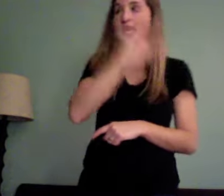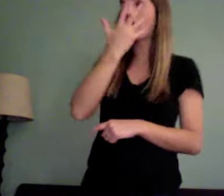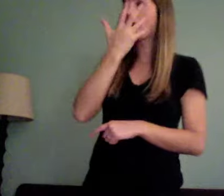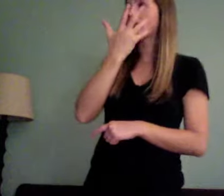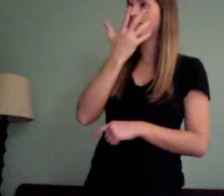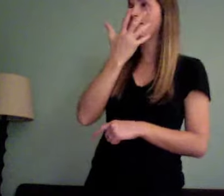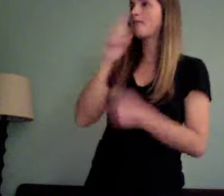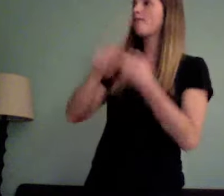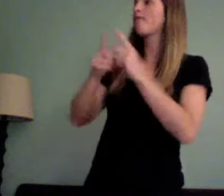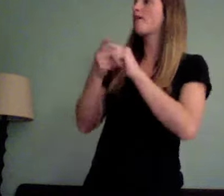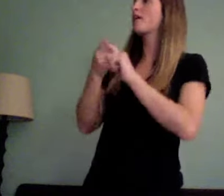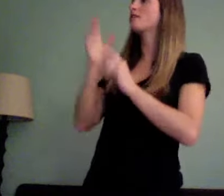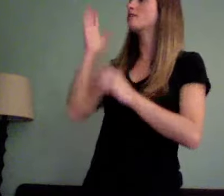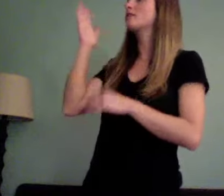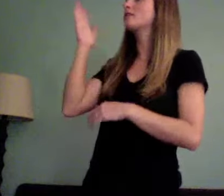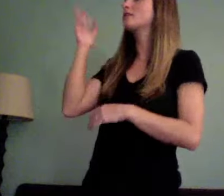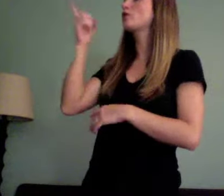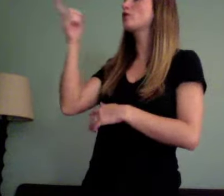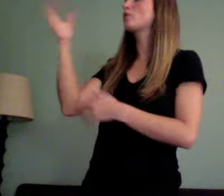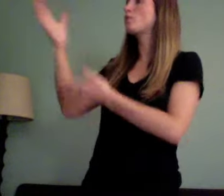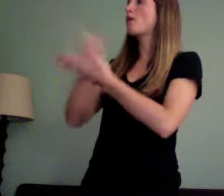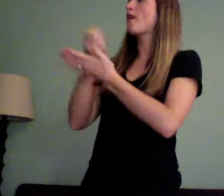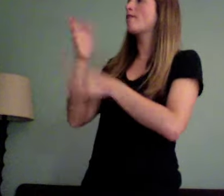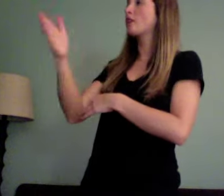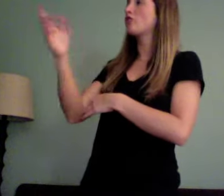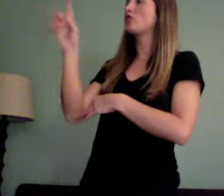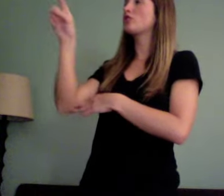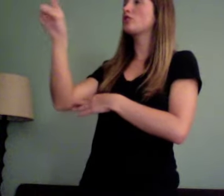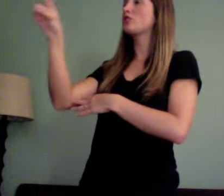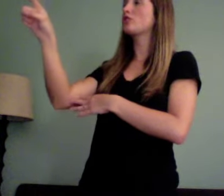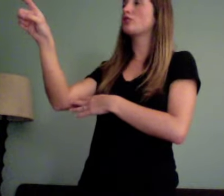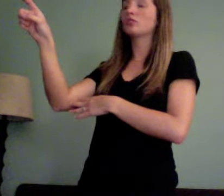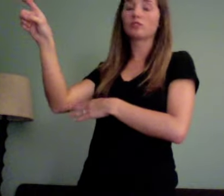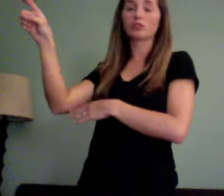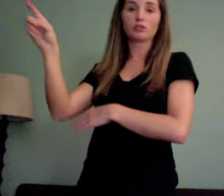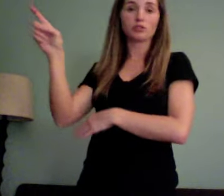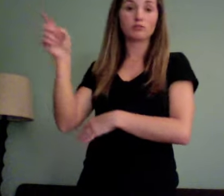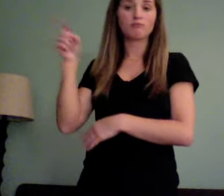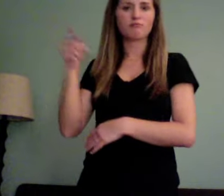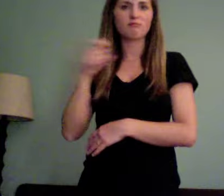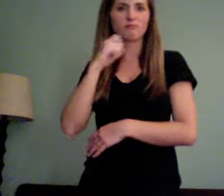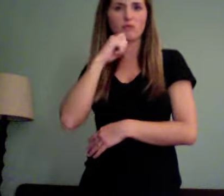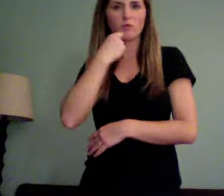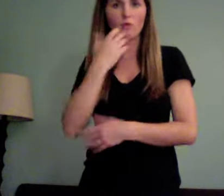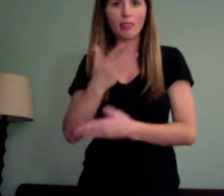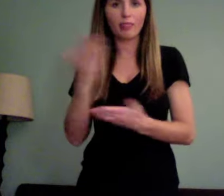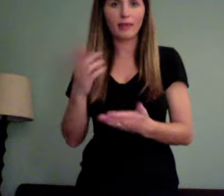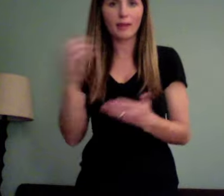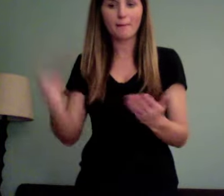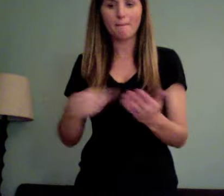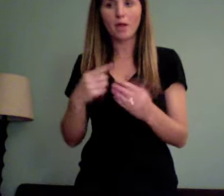Have you caught any fish? This is one of the neat things about Scripture. When you see Jesus encounter people,